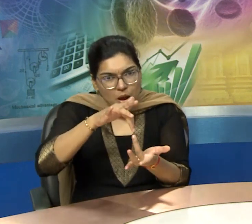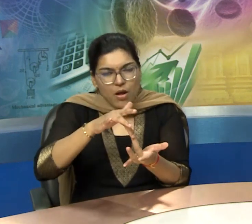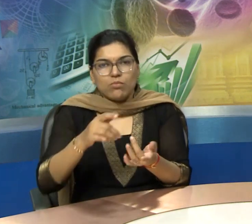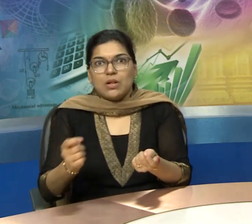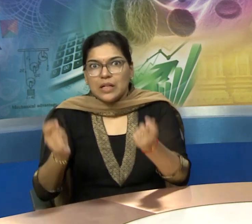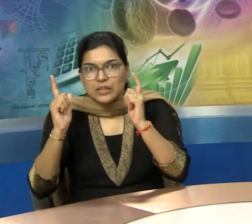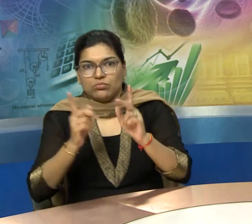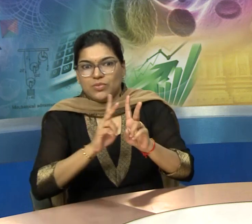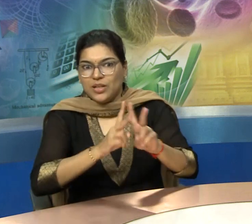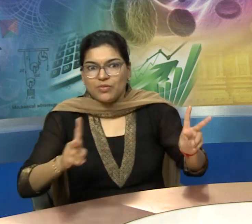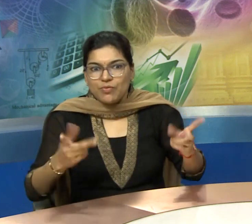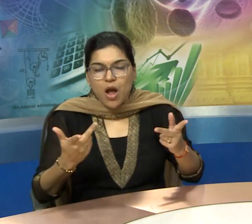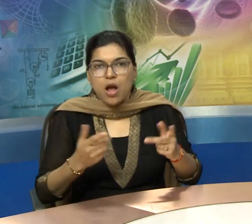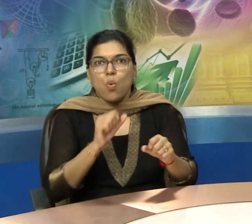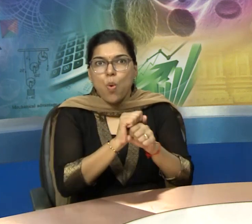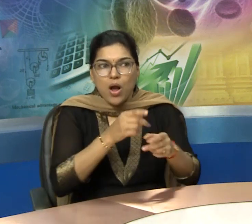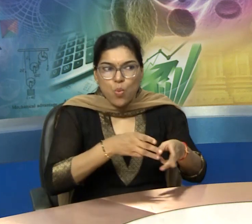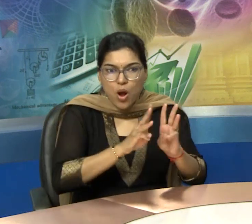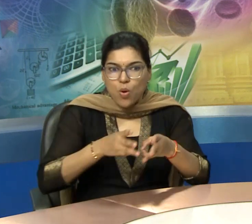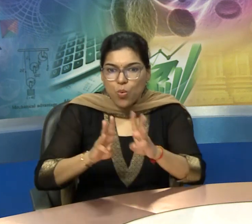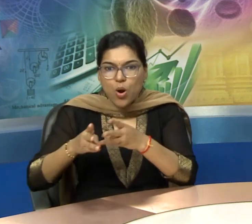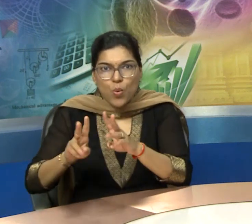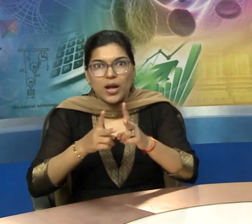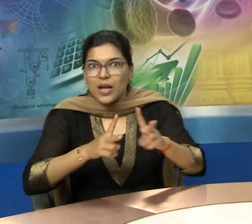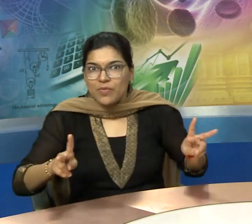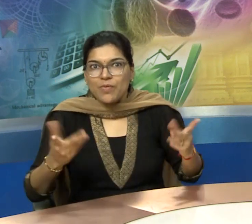on socio-economic needs of the society.